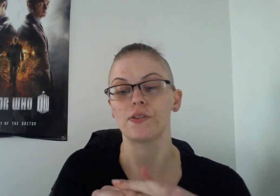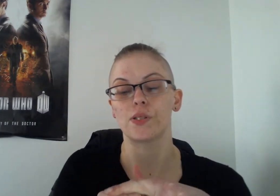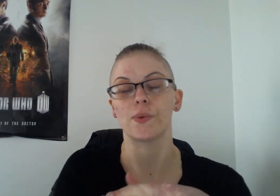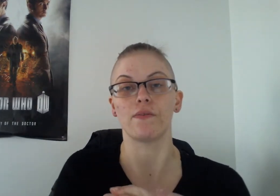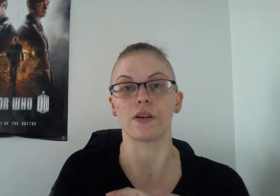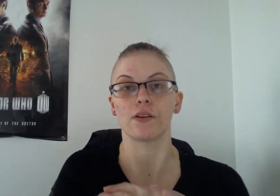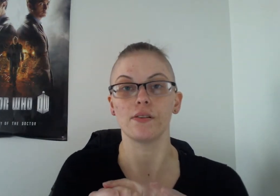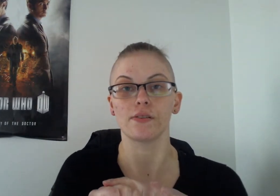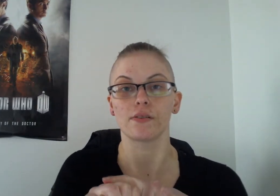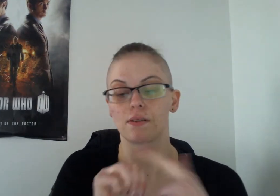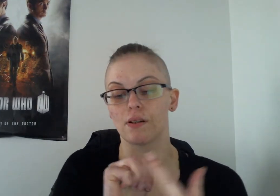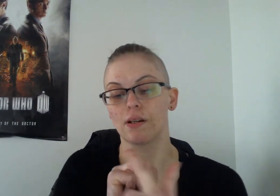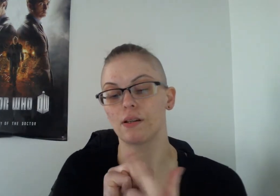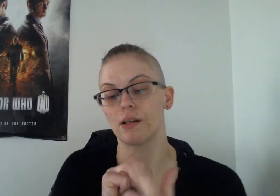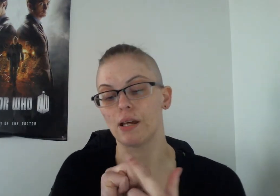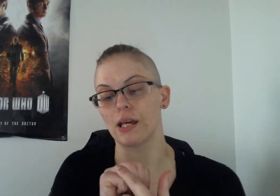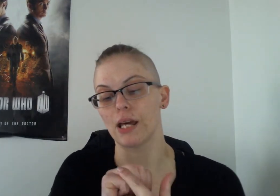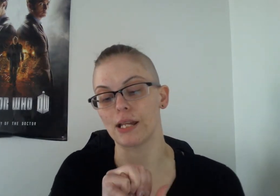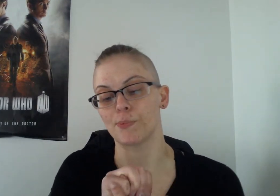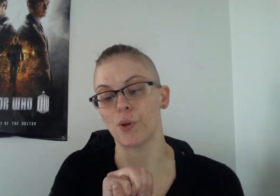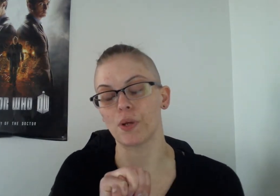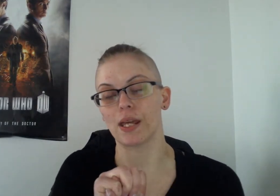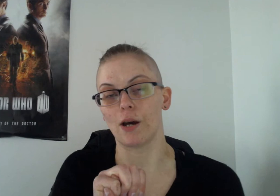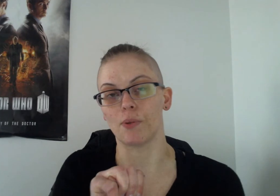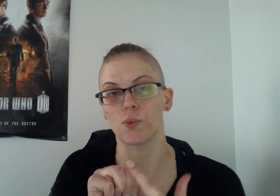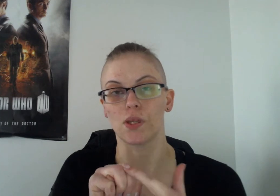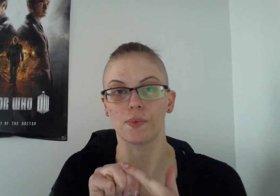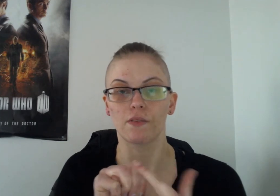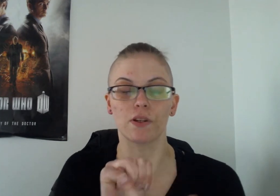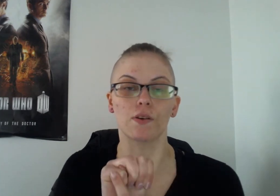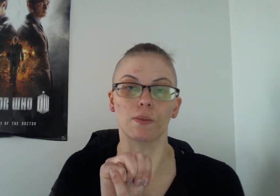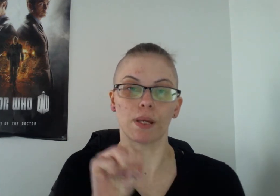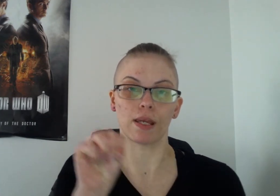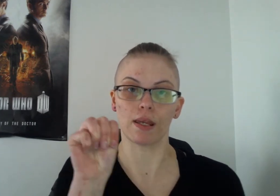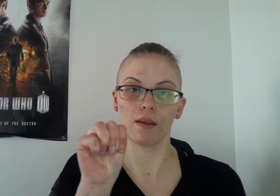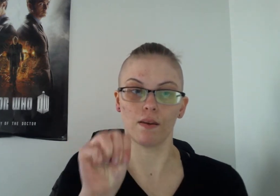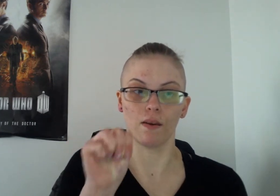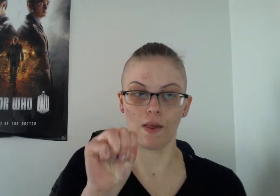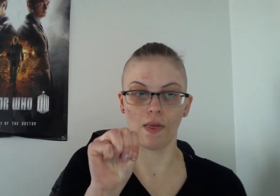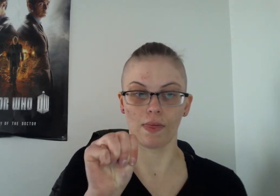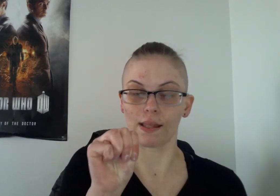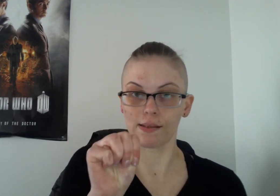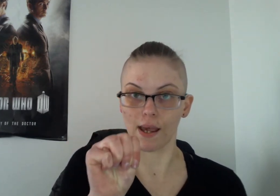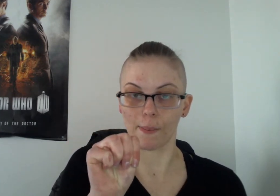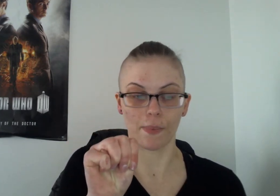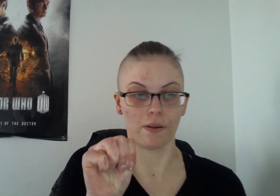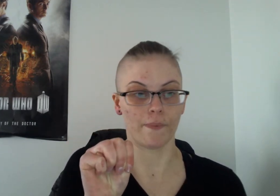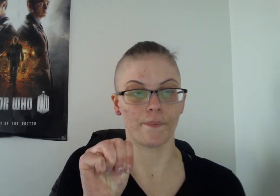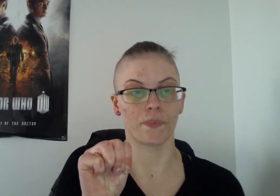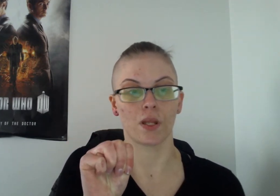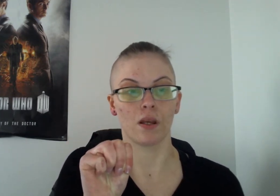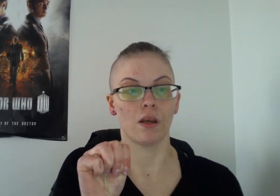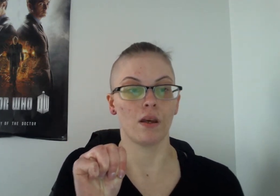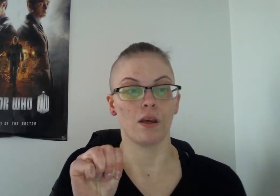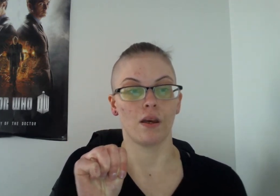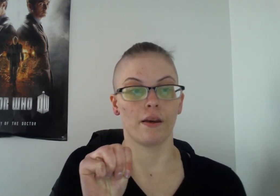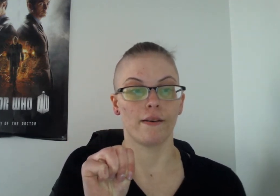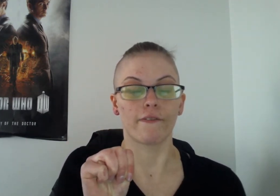3 fingers, and it's poking out between the ring finger and the pinky. That's M. For the